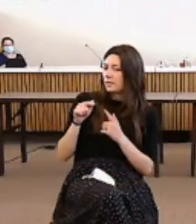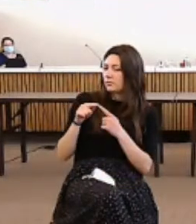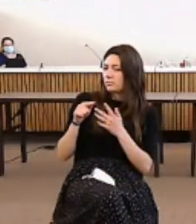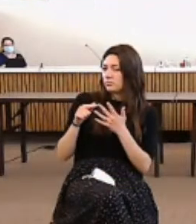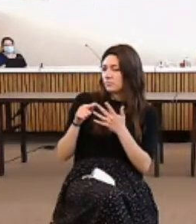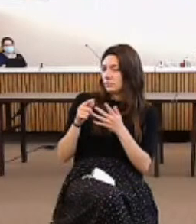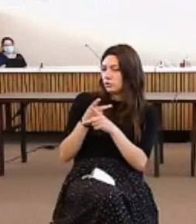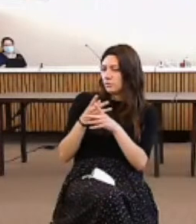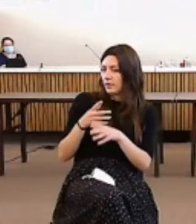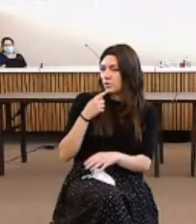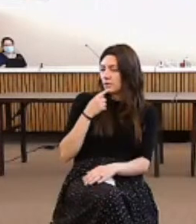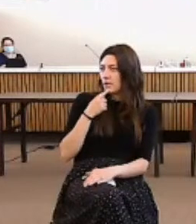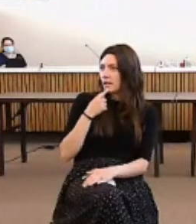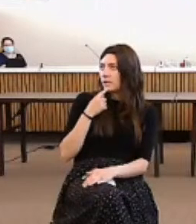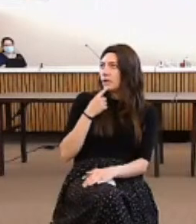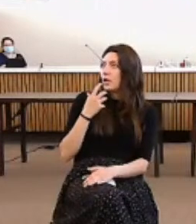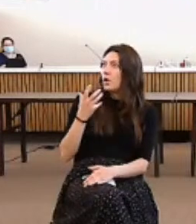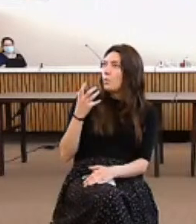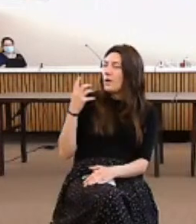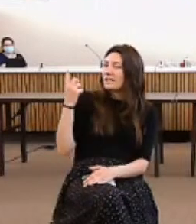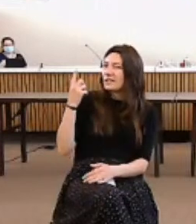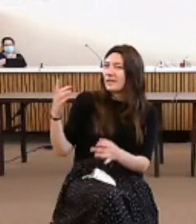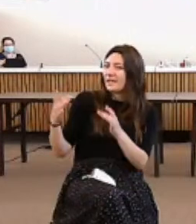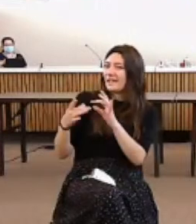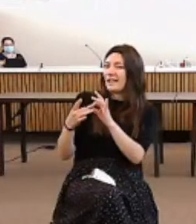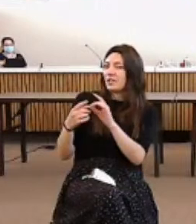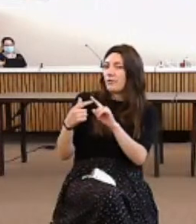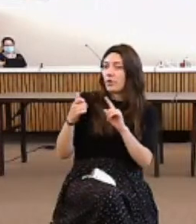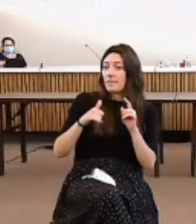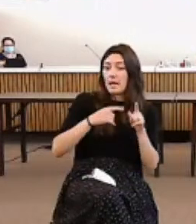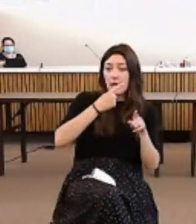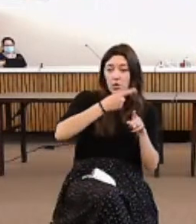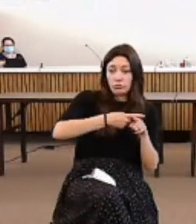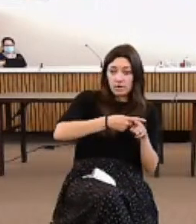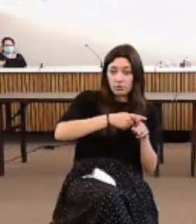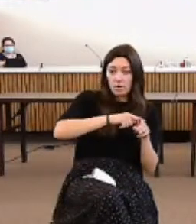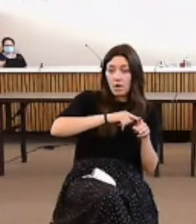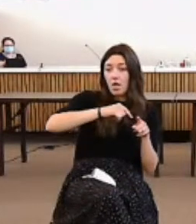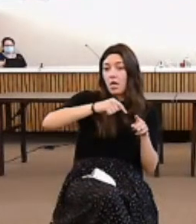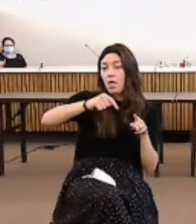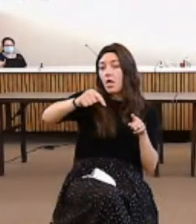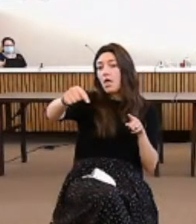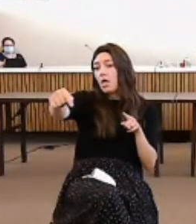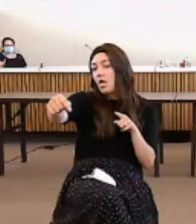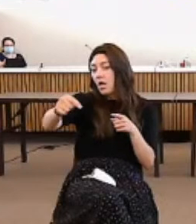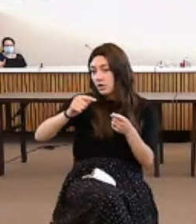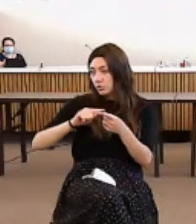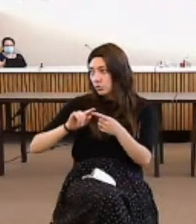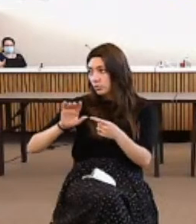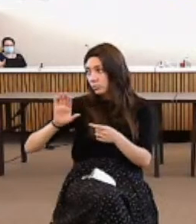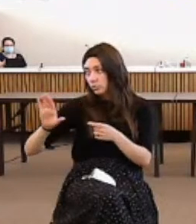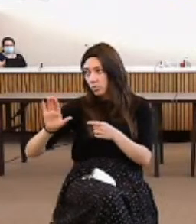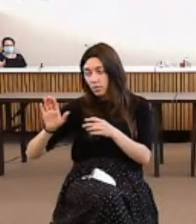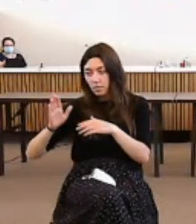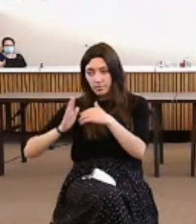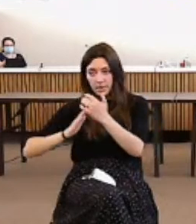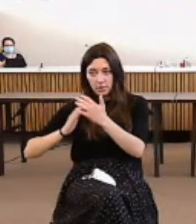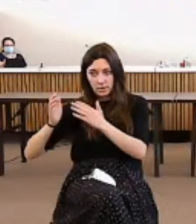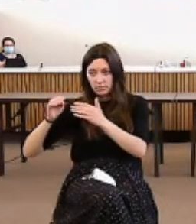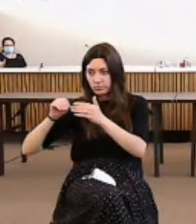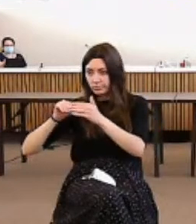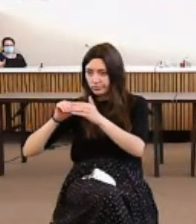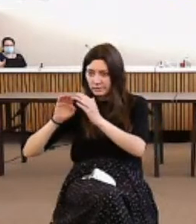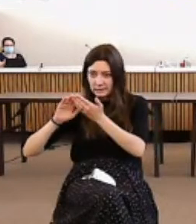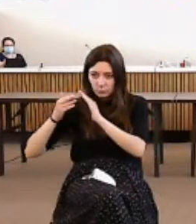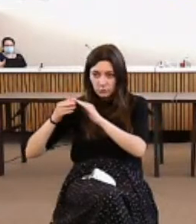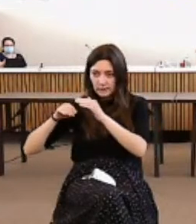entrance, essentially something that connected from the intersection towards, you know, whether it goes to your entrance or whether, do you need it to, are